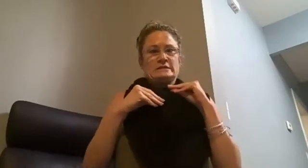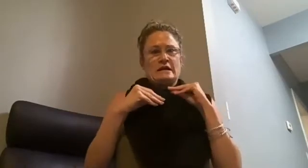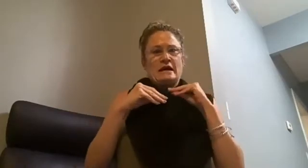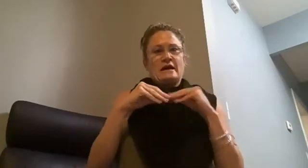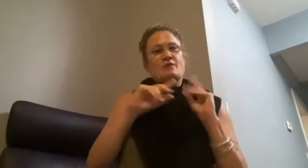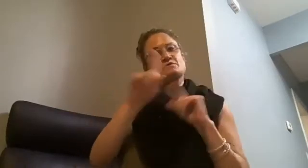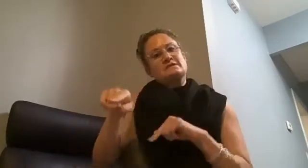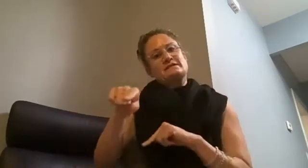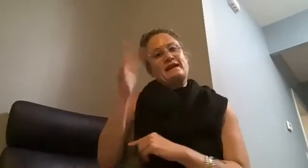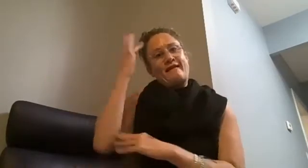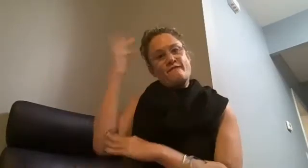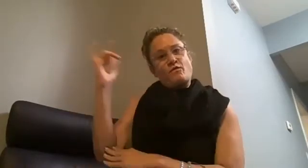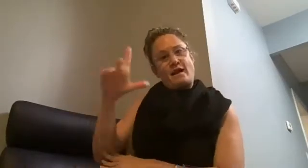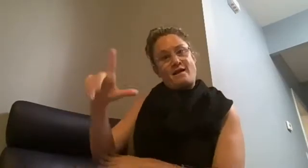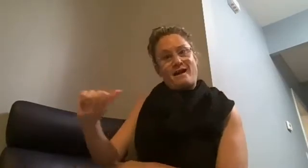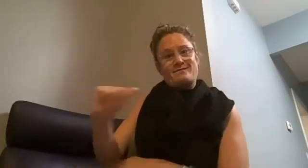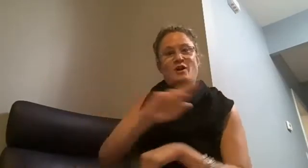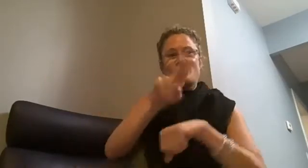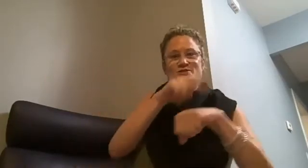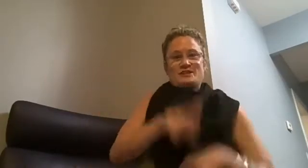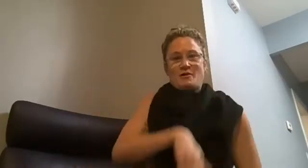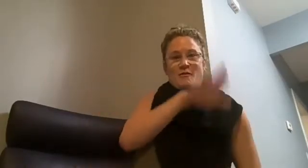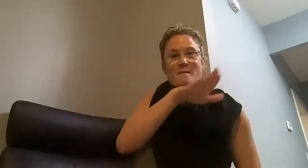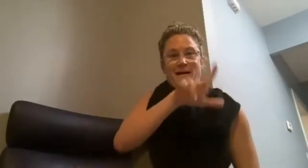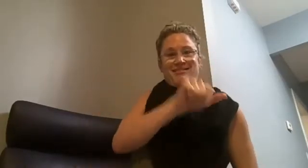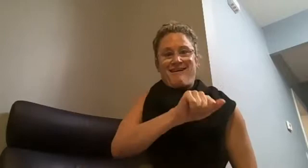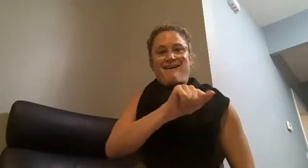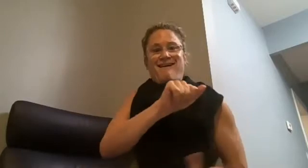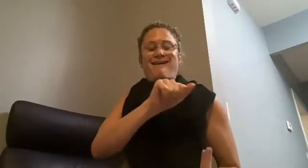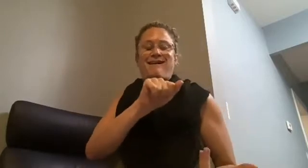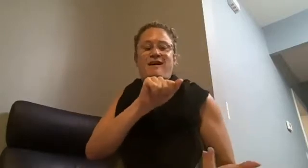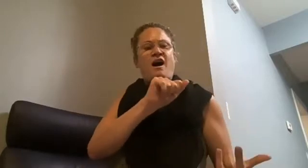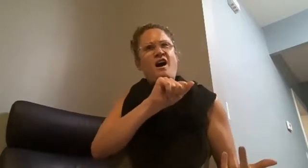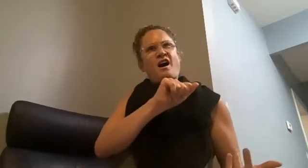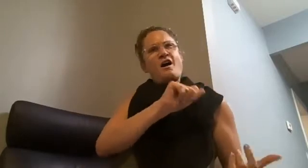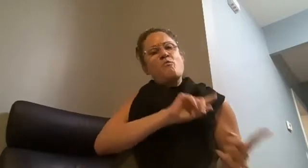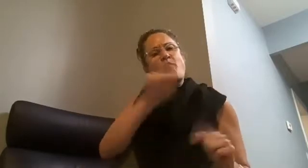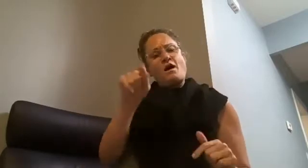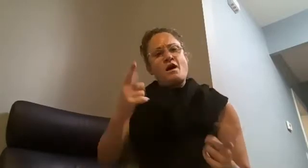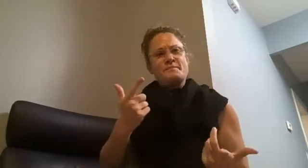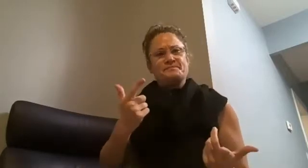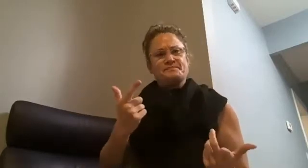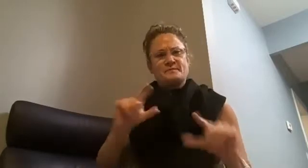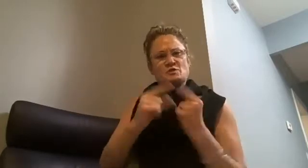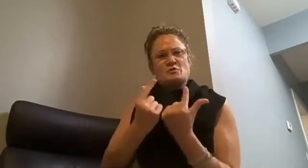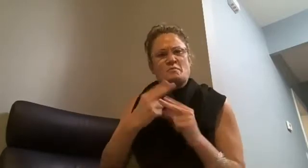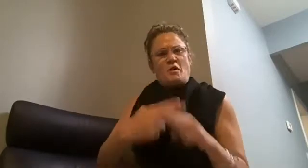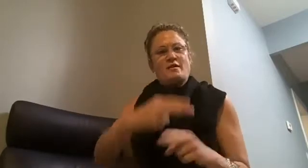is where I'm originally from. And I had somehow made my way into this group called the Pacific Group, which is